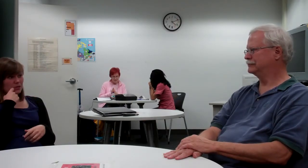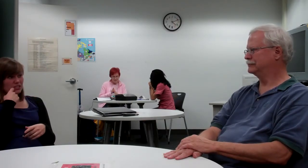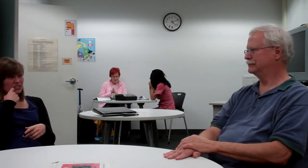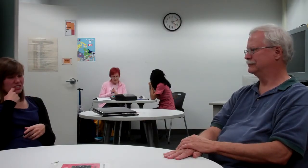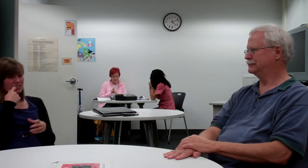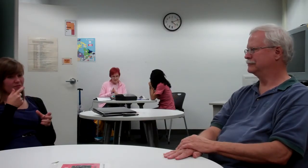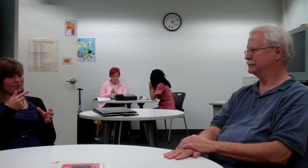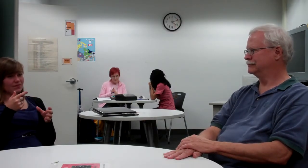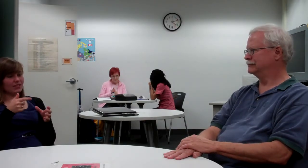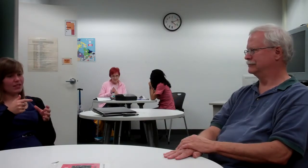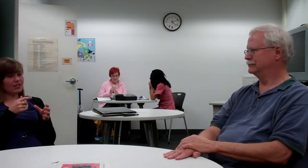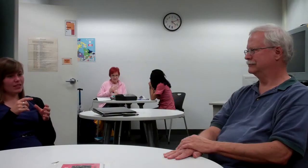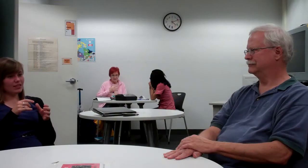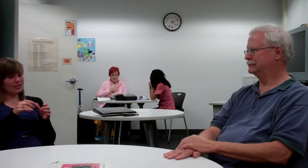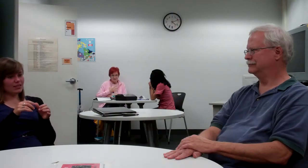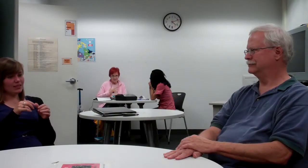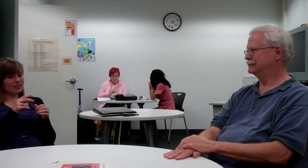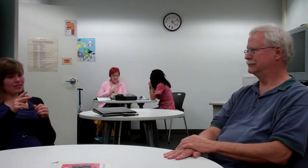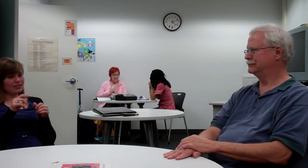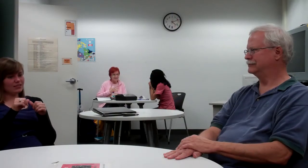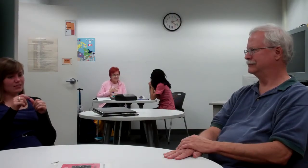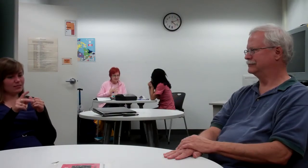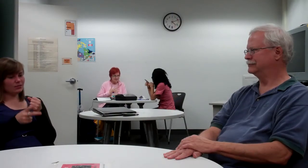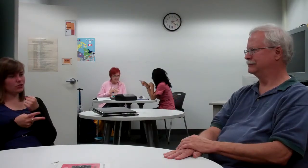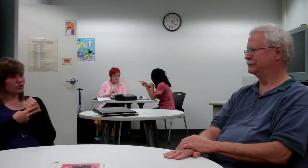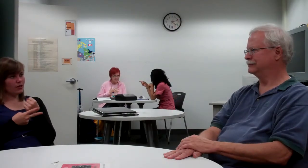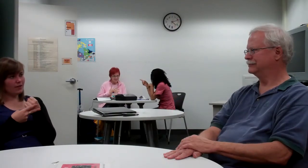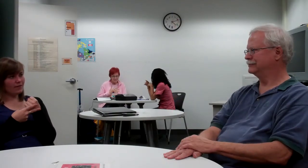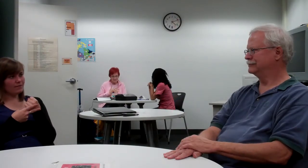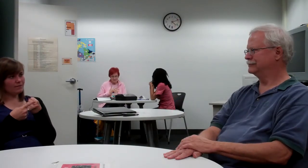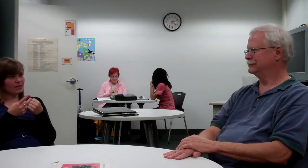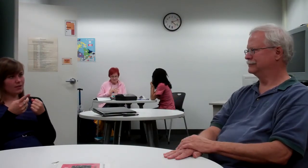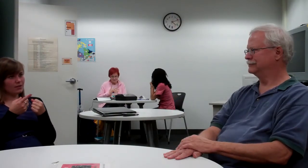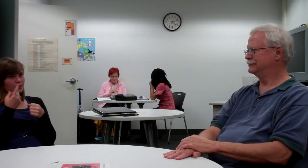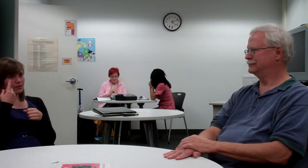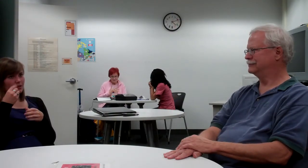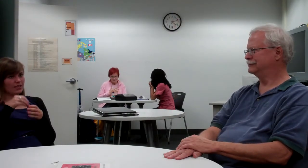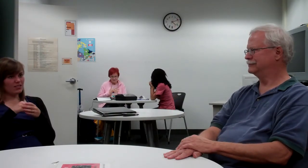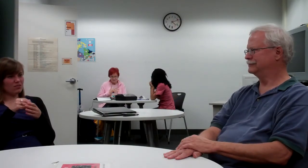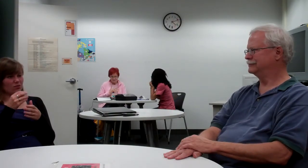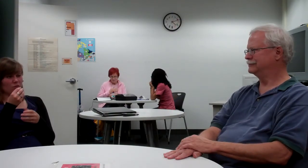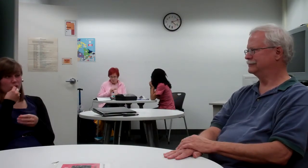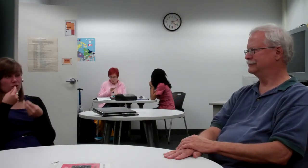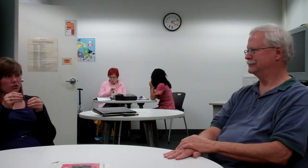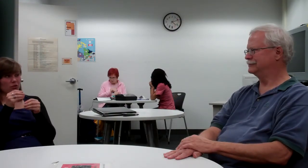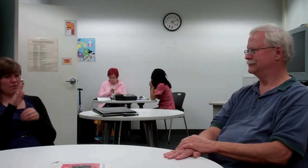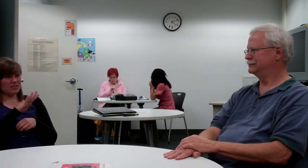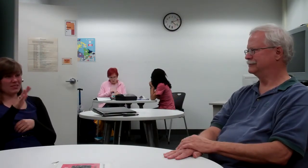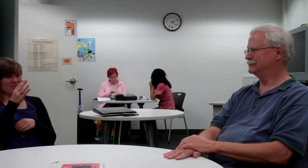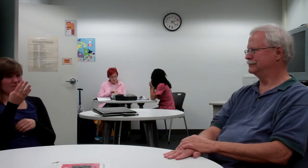in storage or like getting moved to the grocery store for 16 months or 14 months